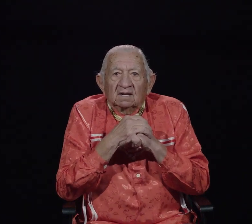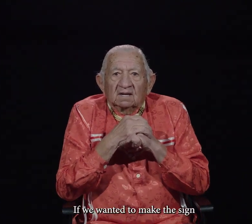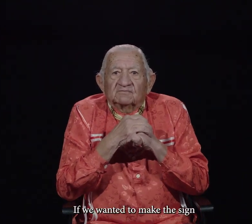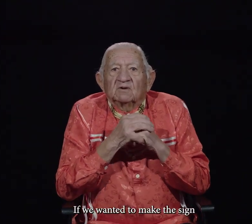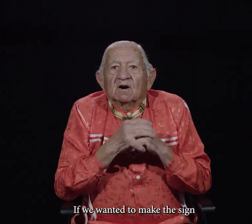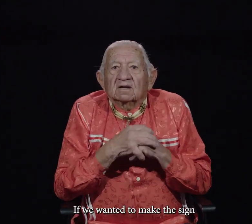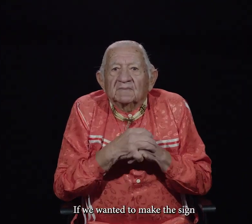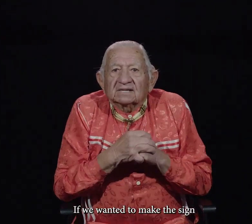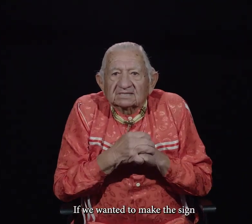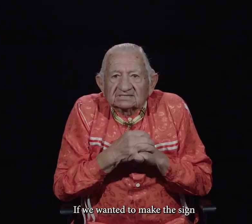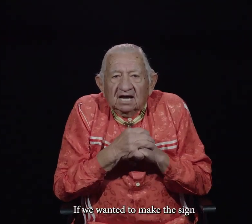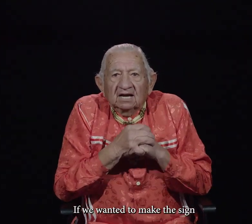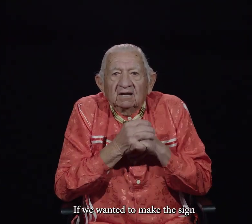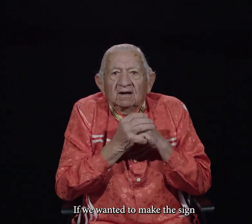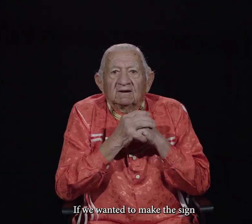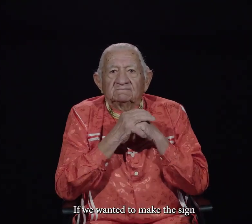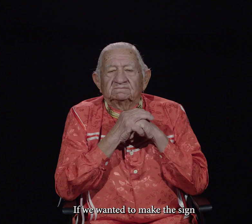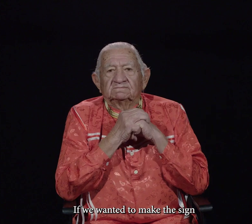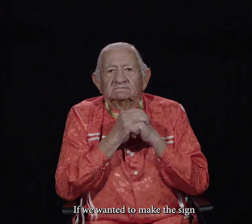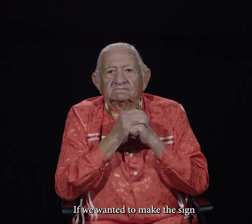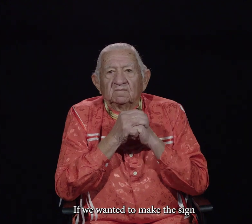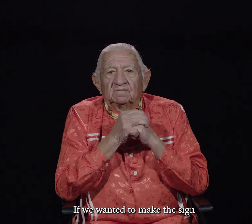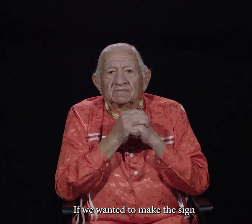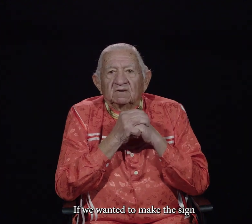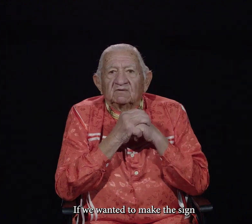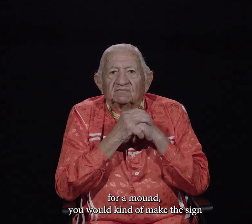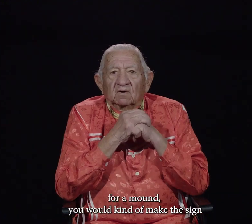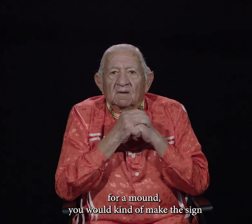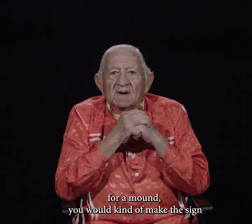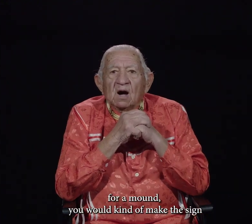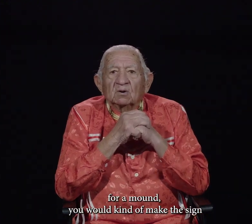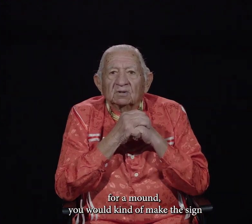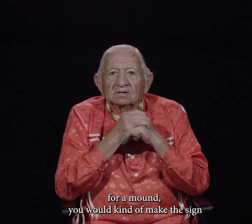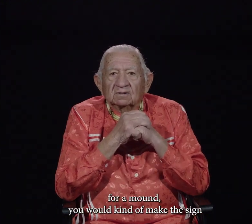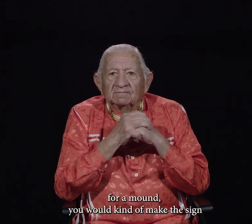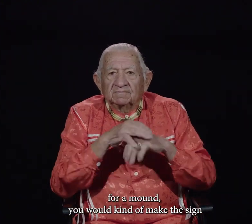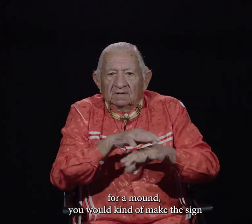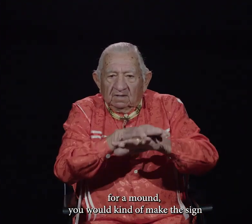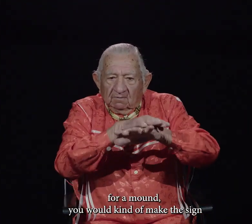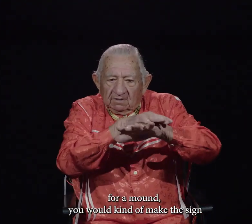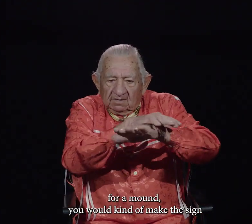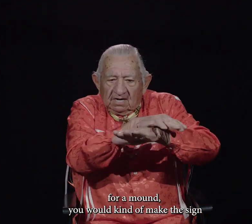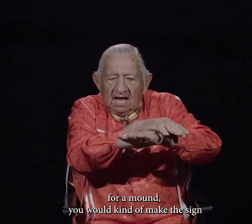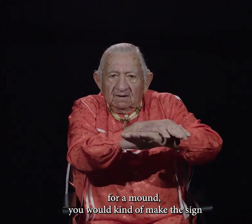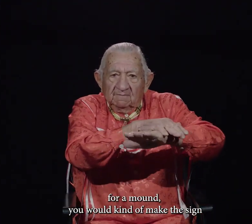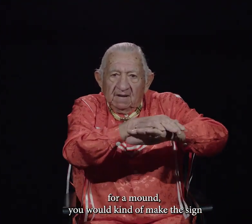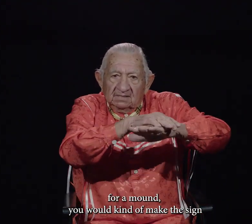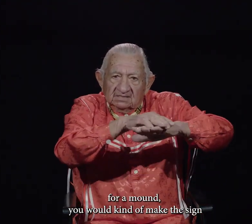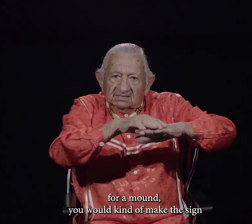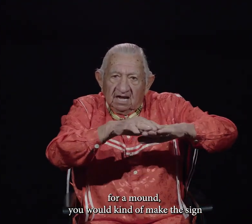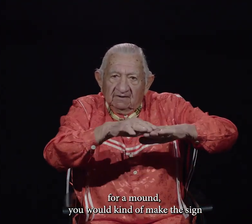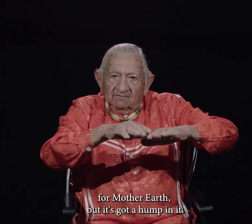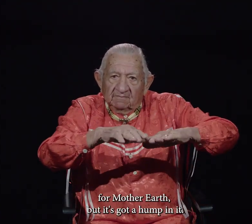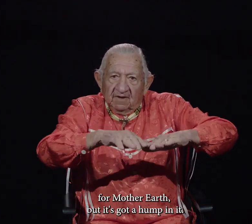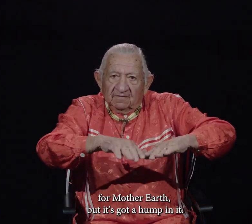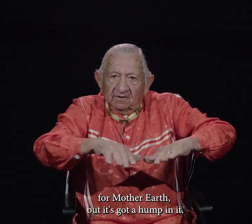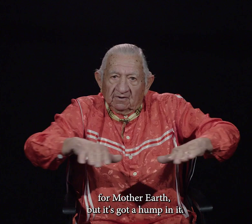If we wanted to make the sign for a mound, you would kind of make the sign for Mother